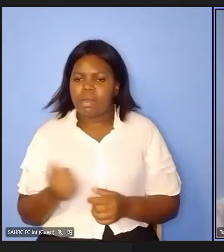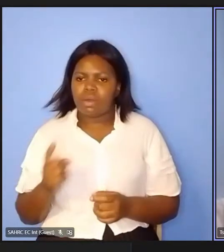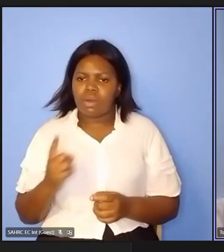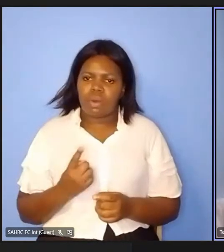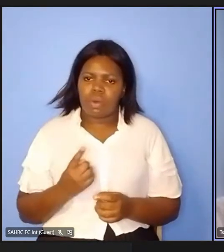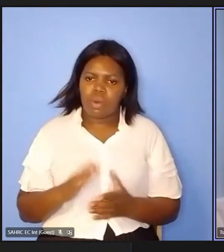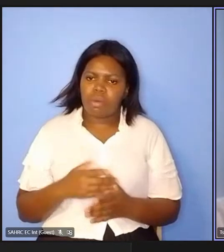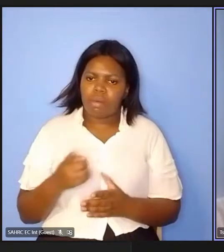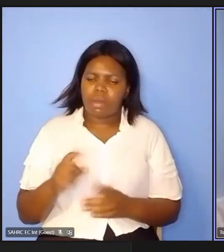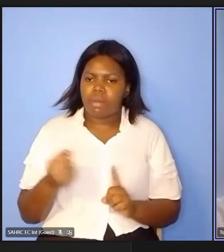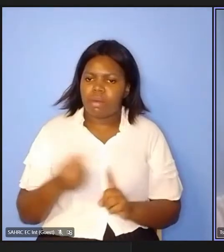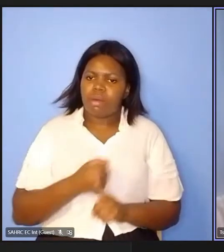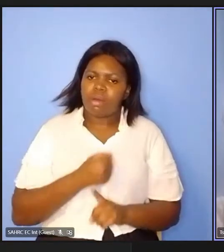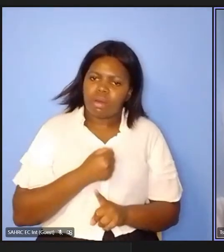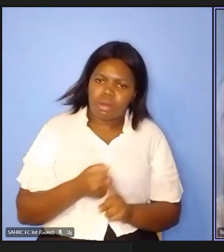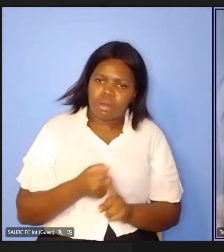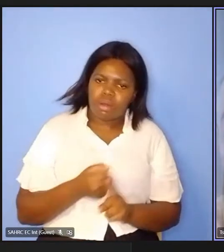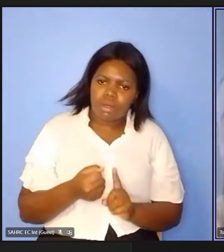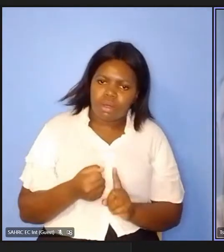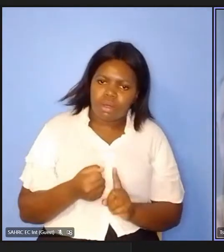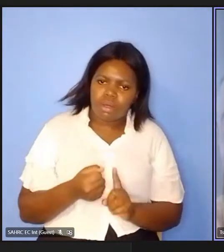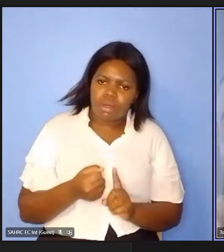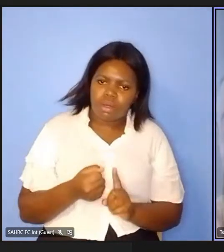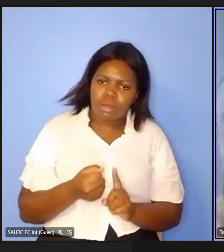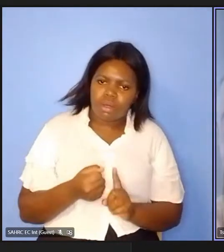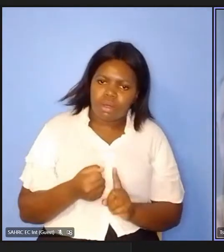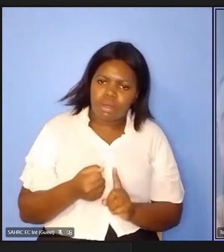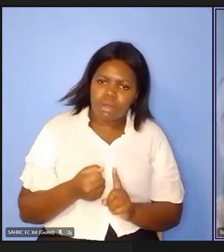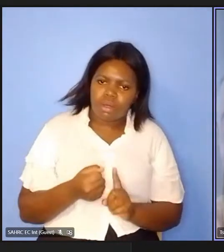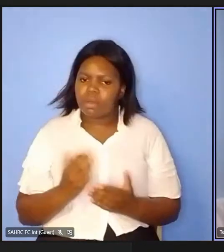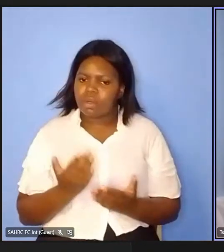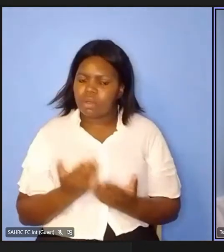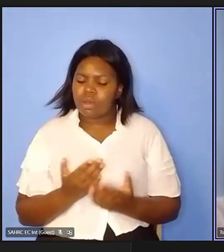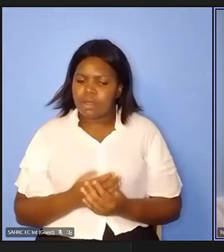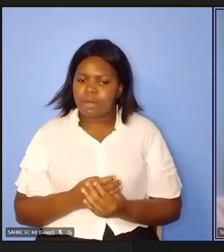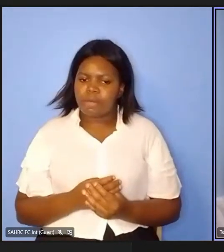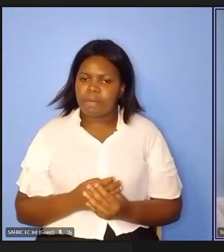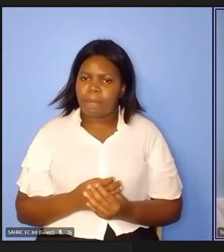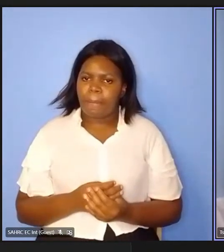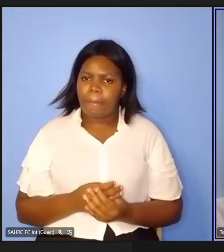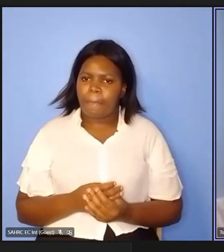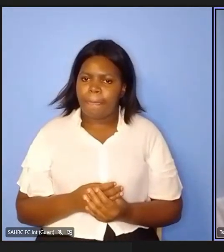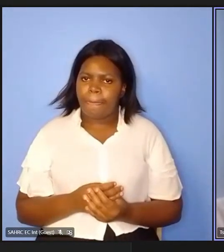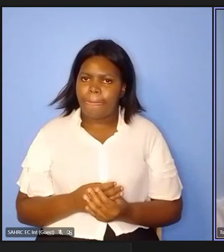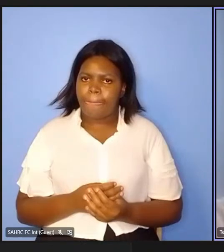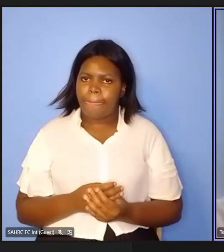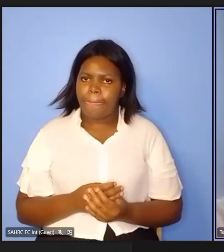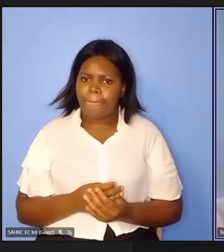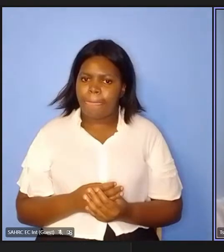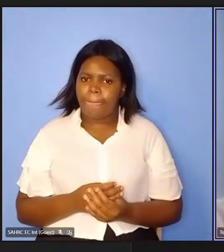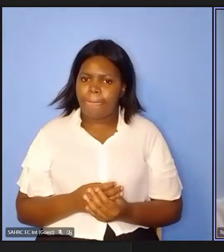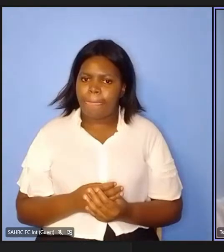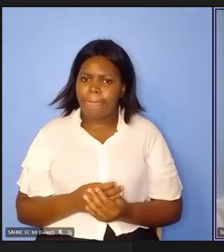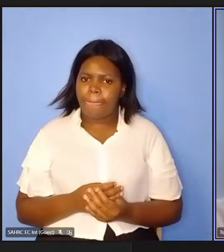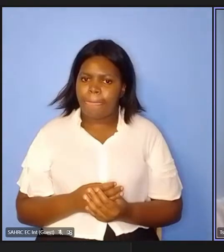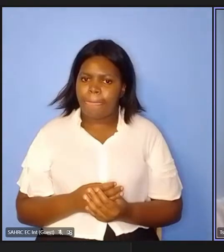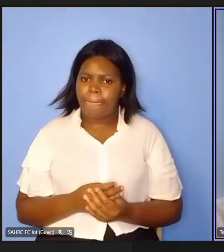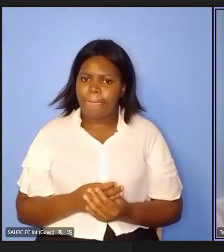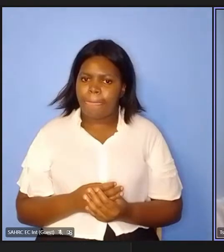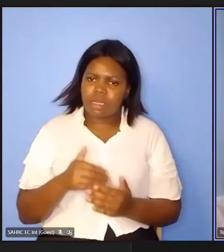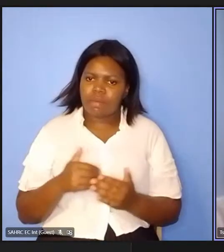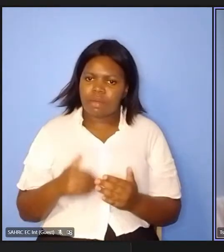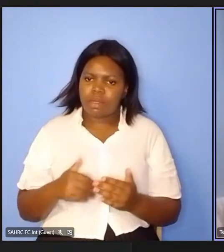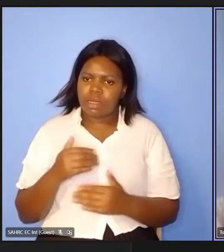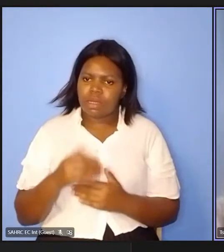if they're not supported. Or some of them do come to us, but the fights are such long fights where we're going backwards and forwards with SGBs that